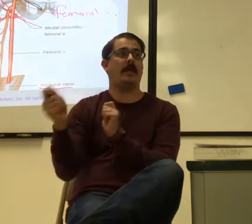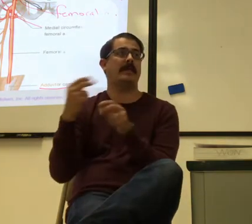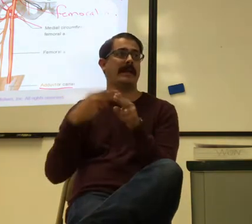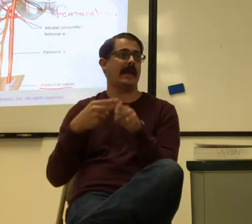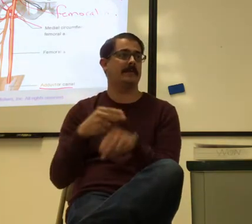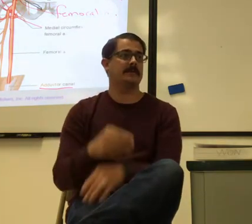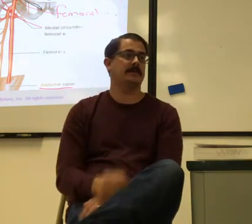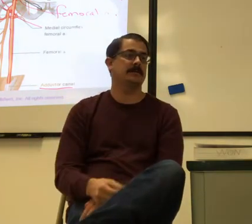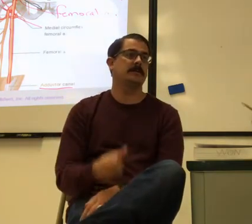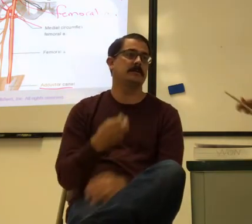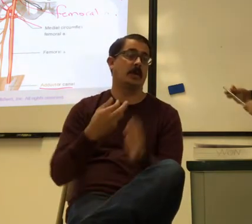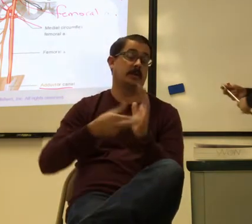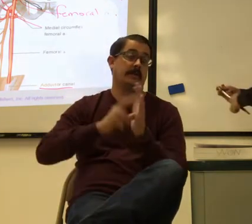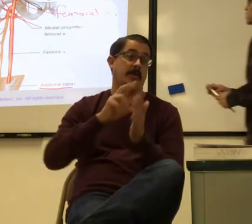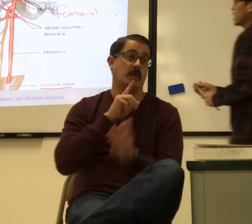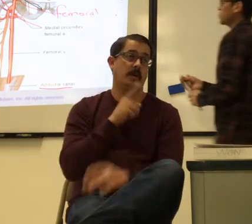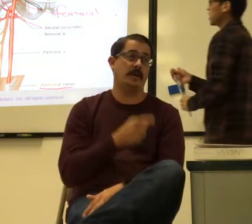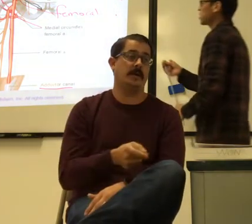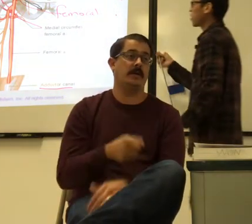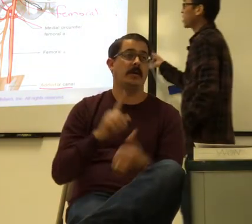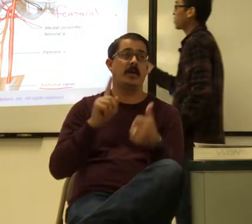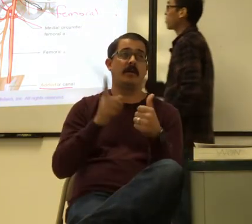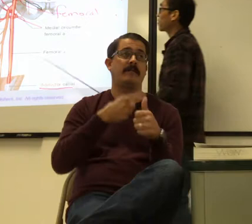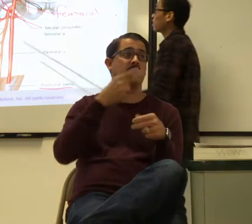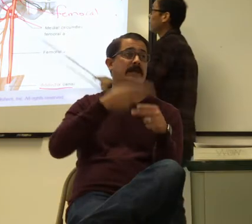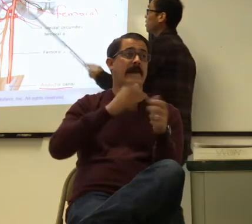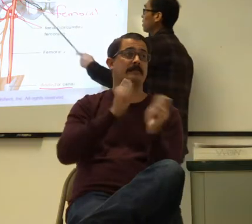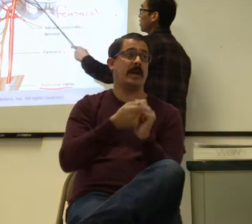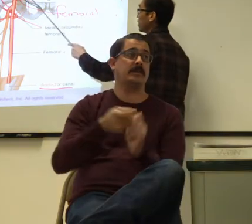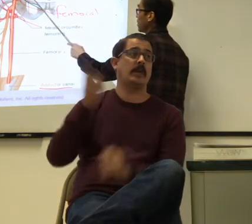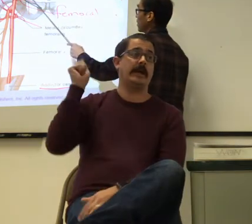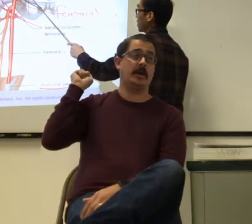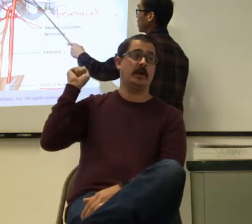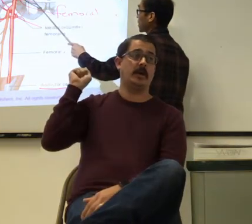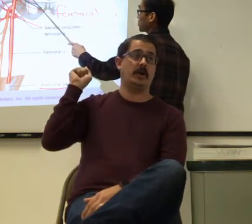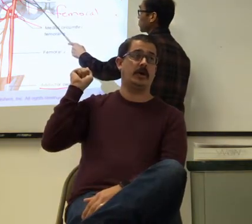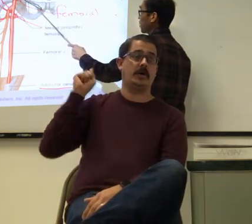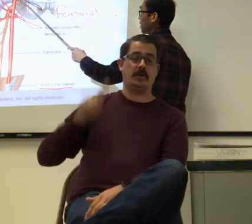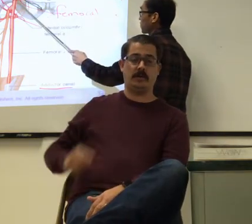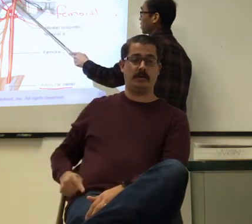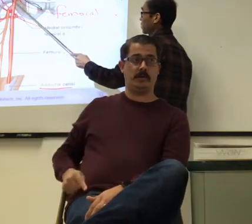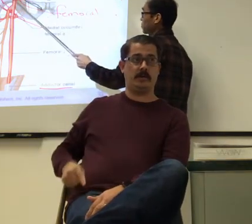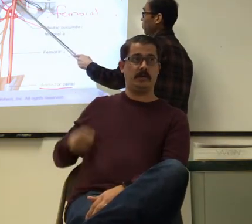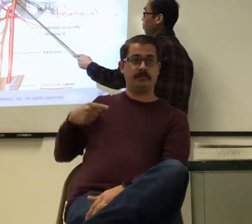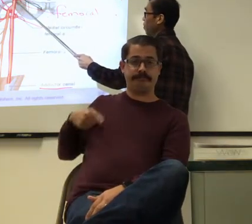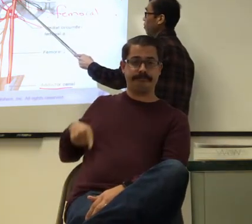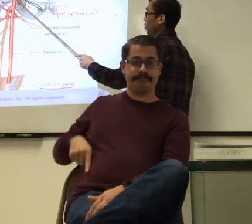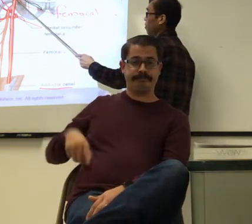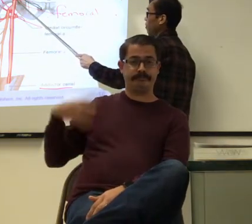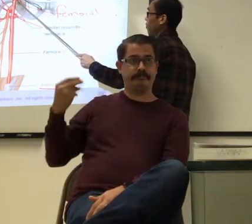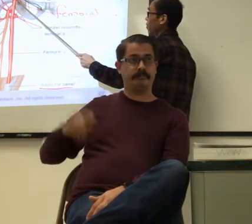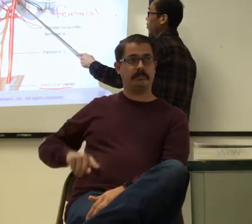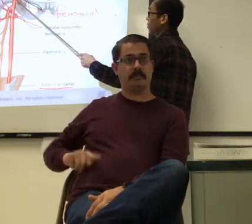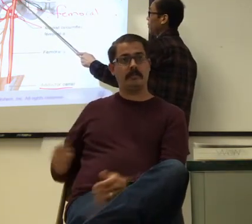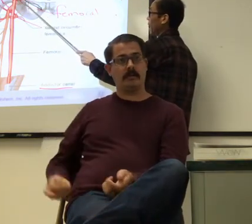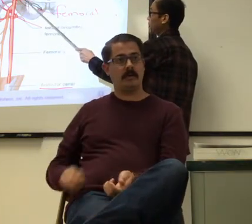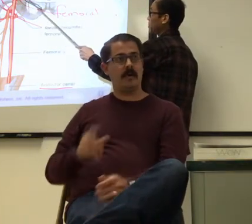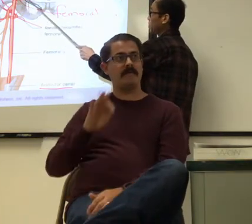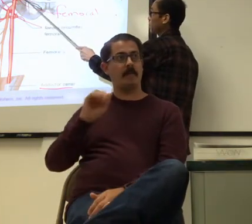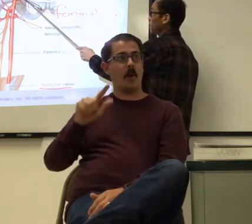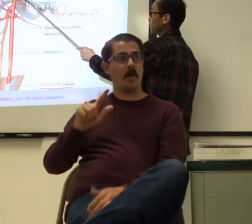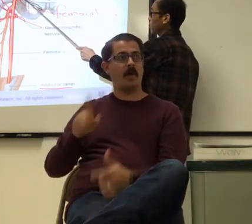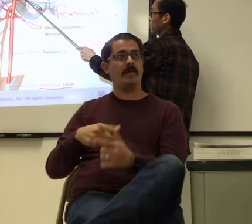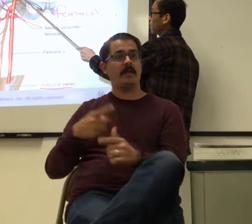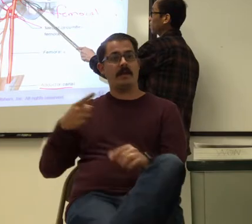So to review, first name change right here. External iliac becomes femoral when it